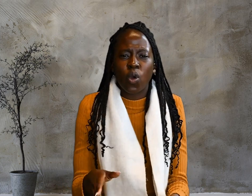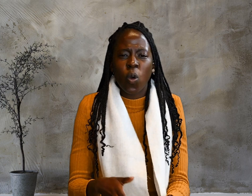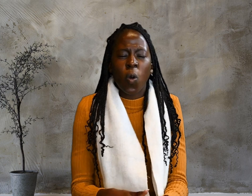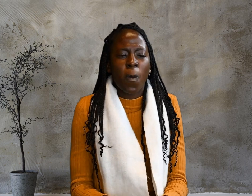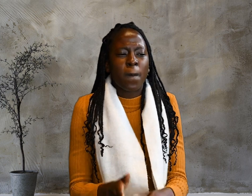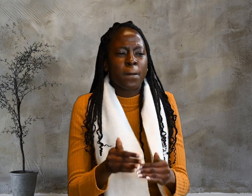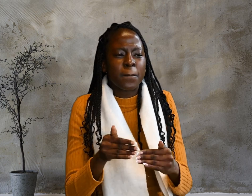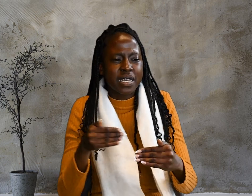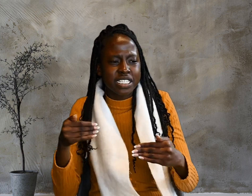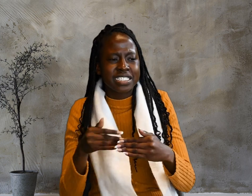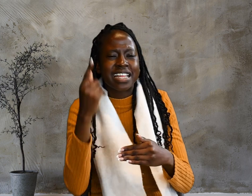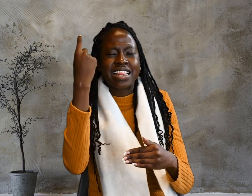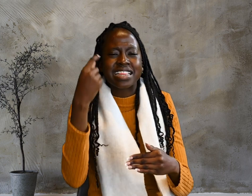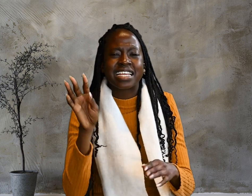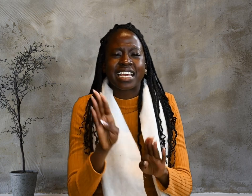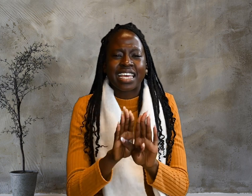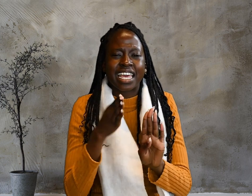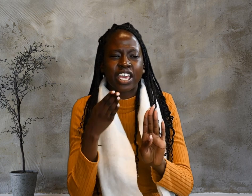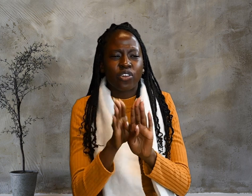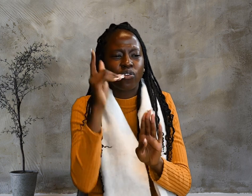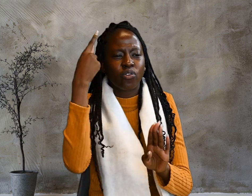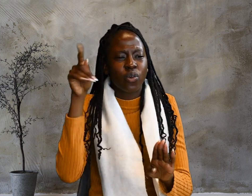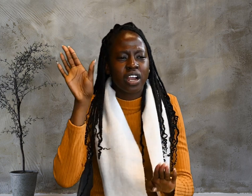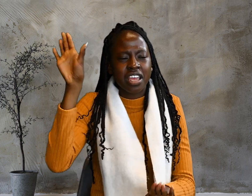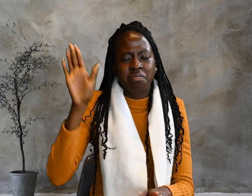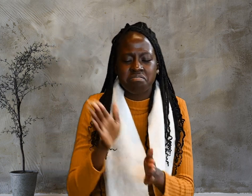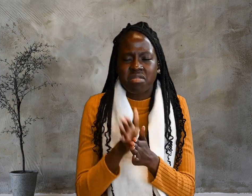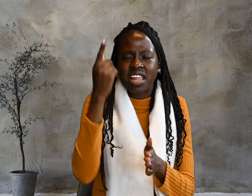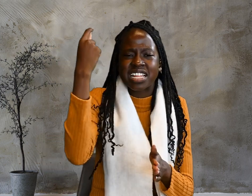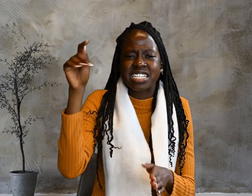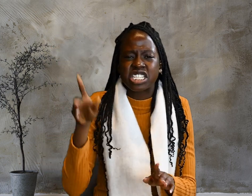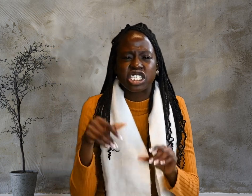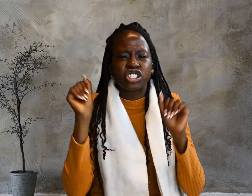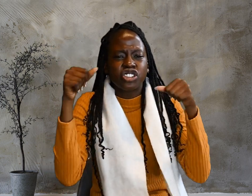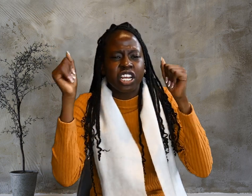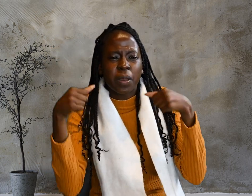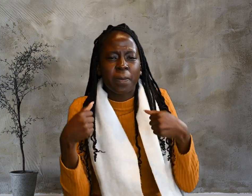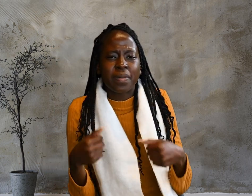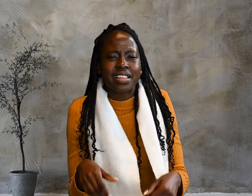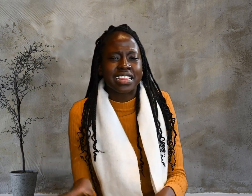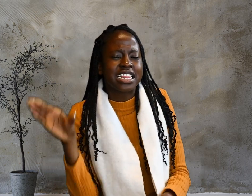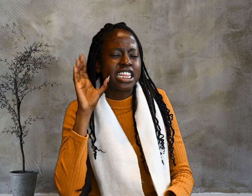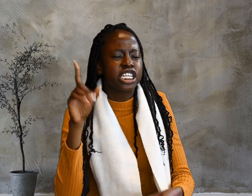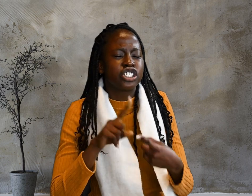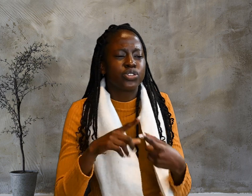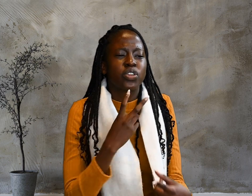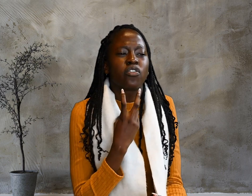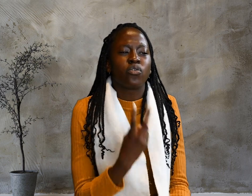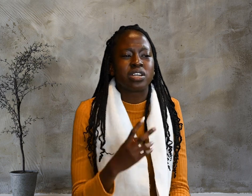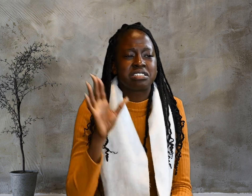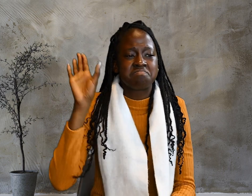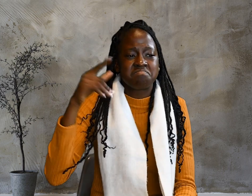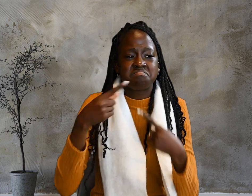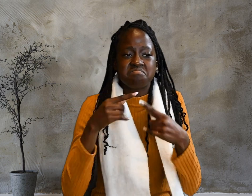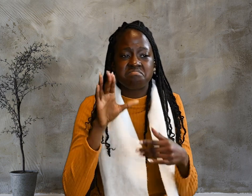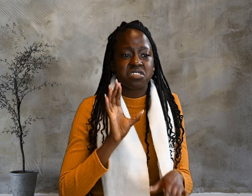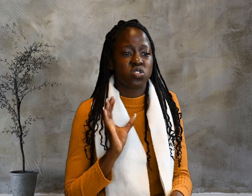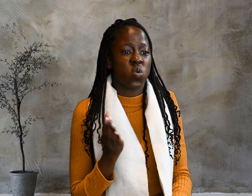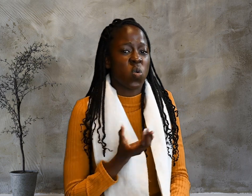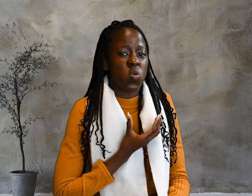the sheep listen to his voice. He calls his own sheep by name and leads